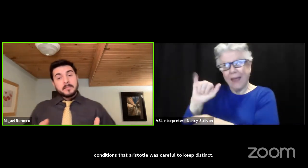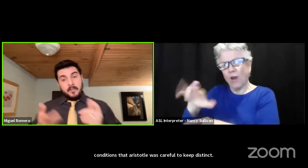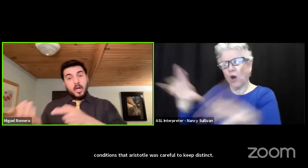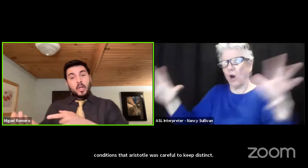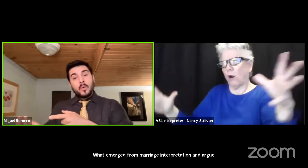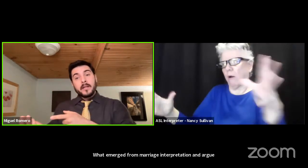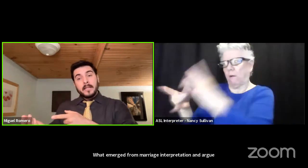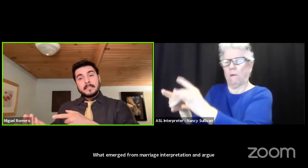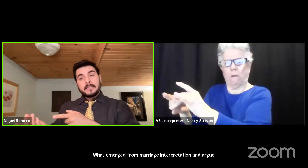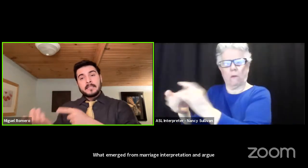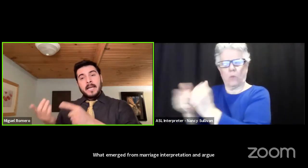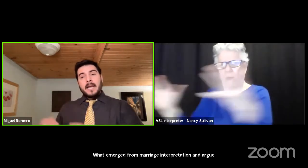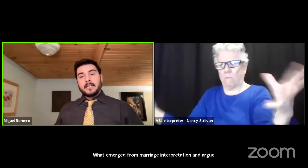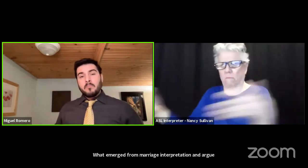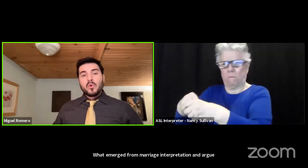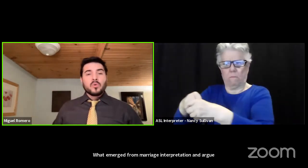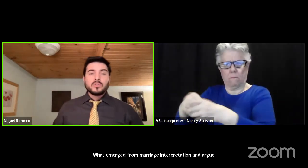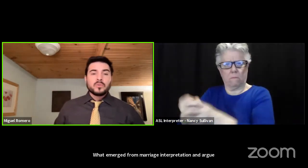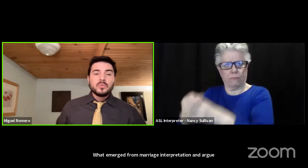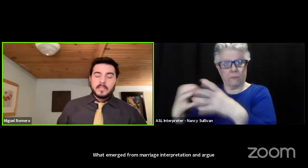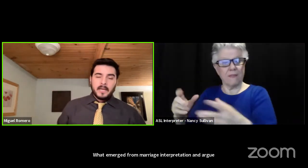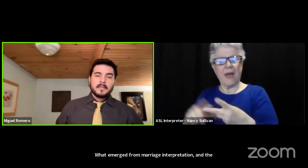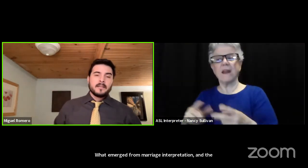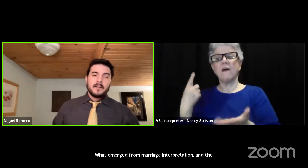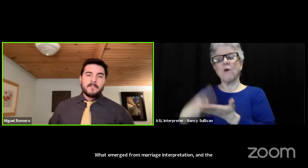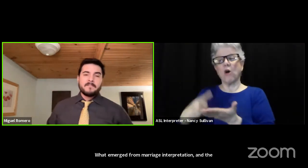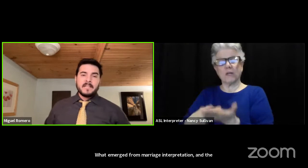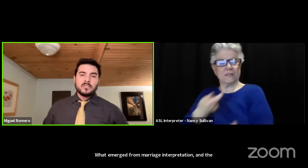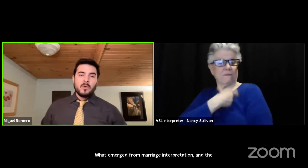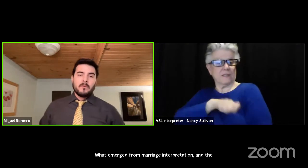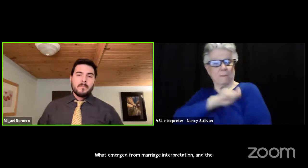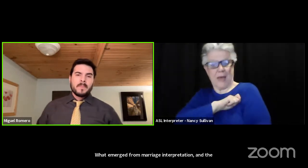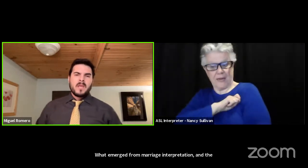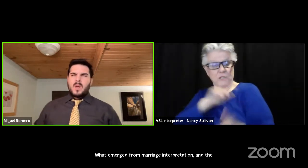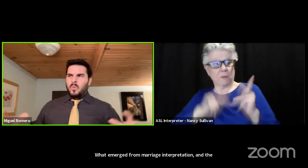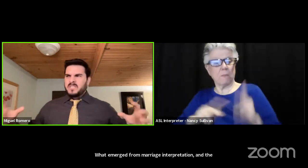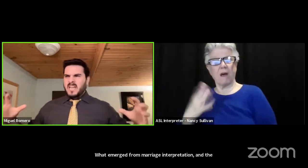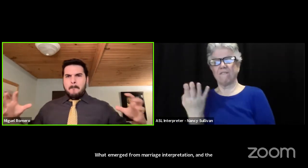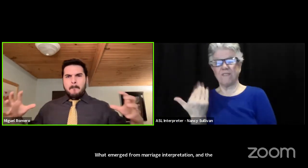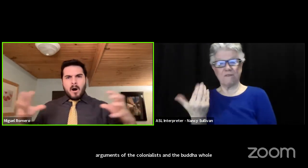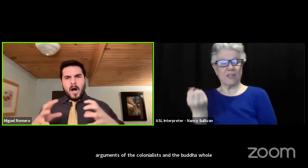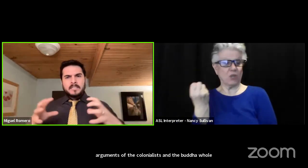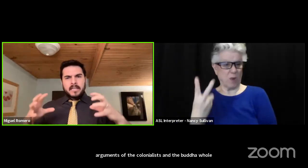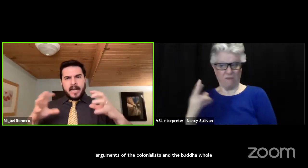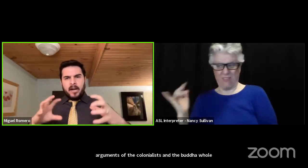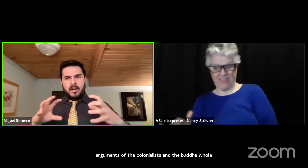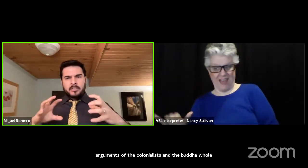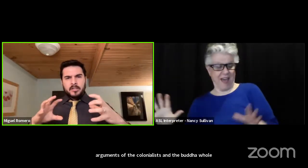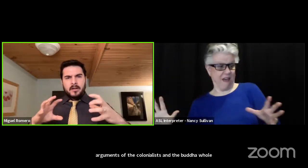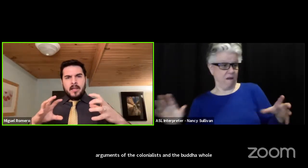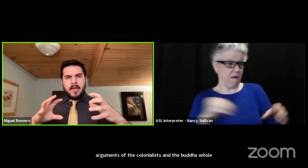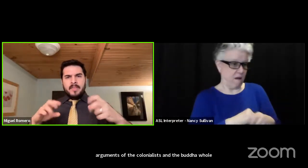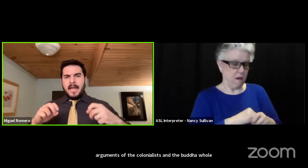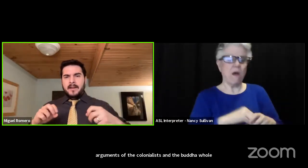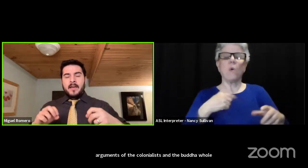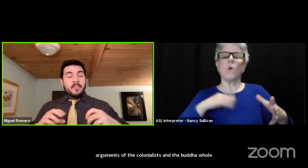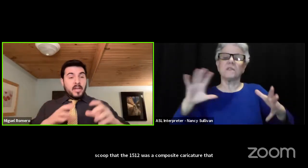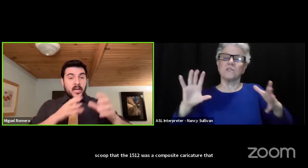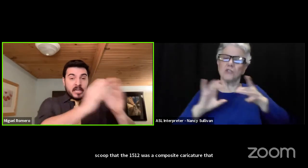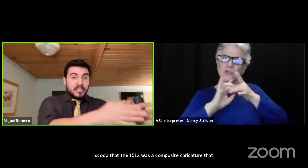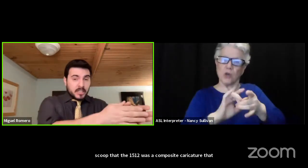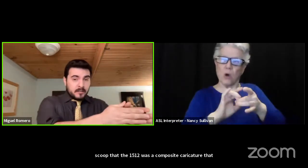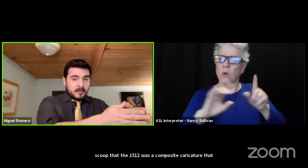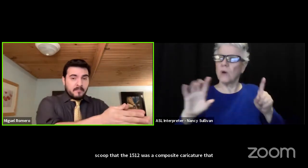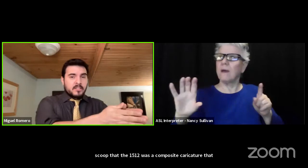the arguments of the colonialists at the Burgos Junta of 1512 was a composite caricature that had